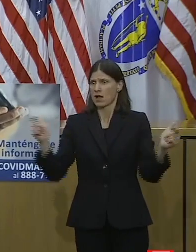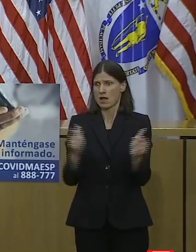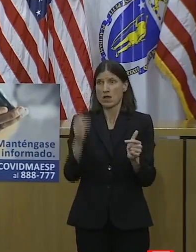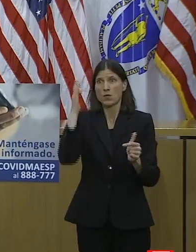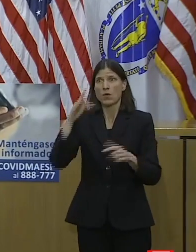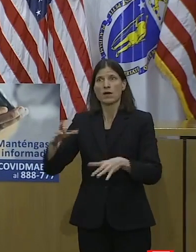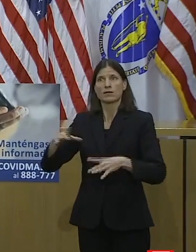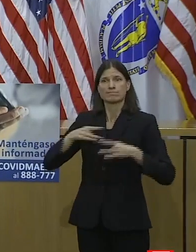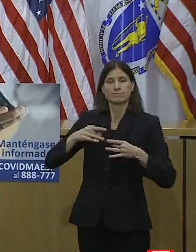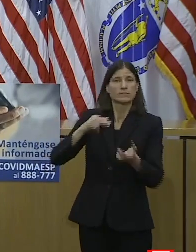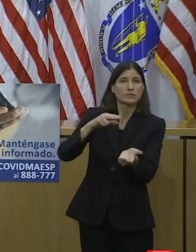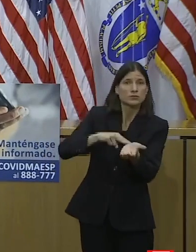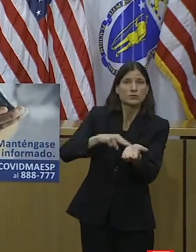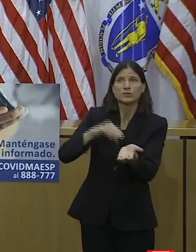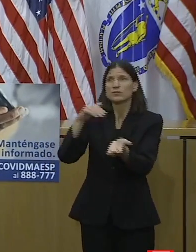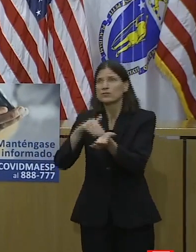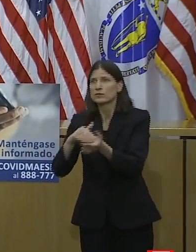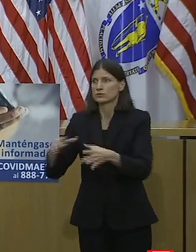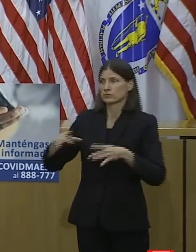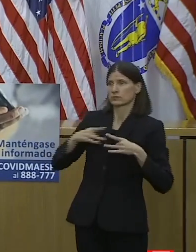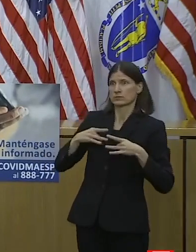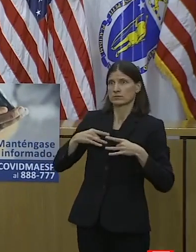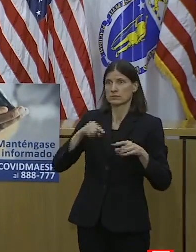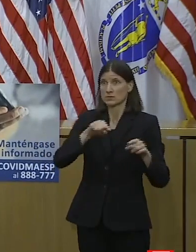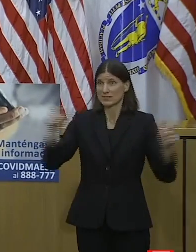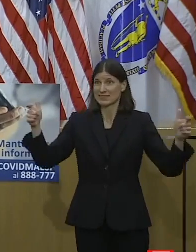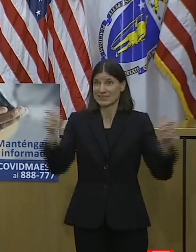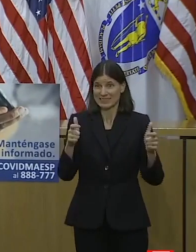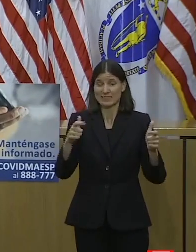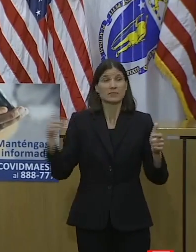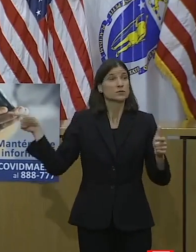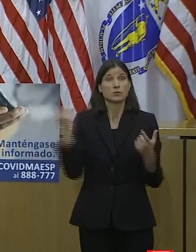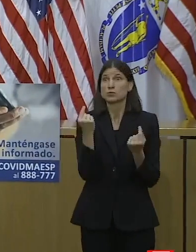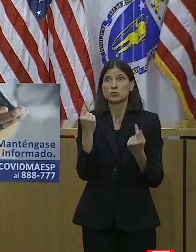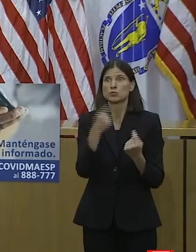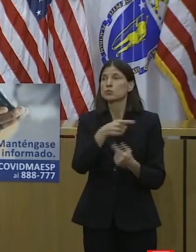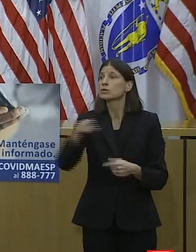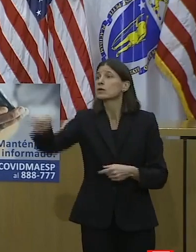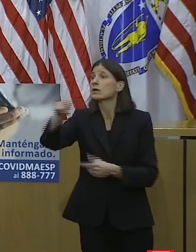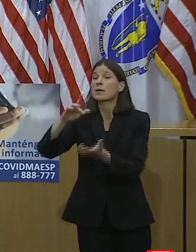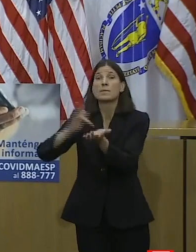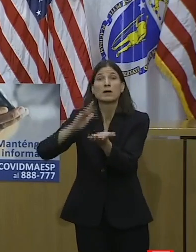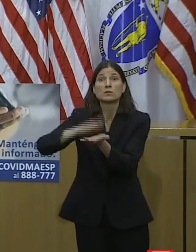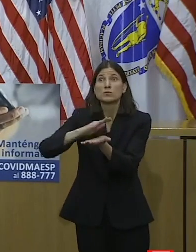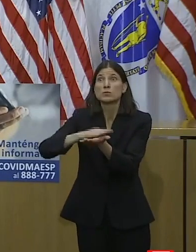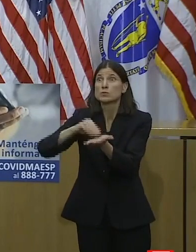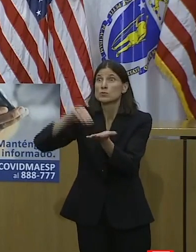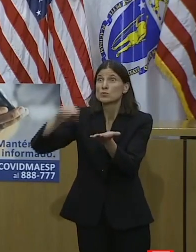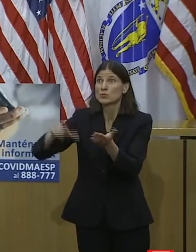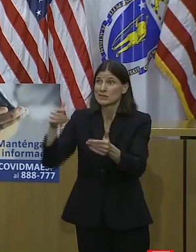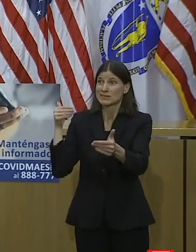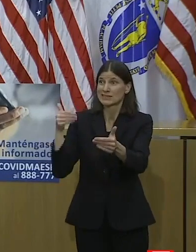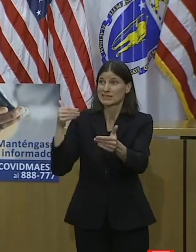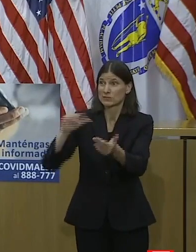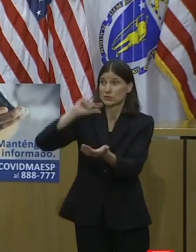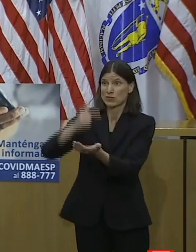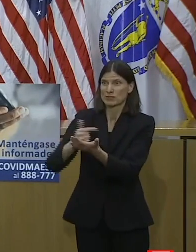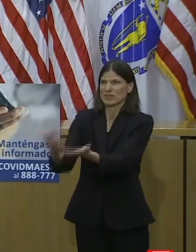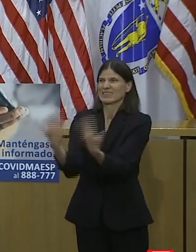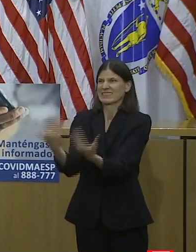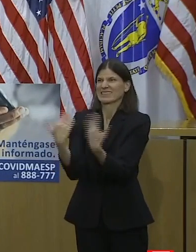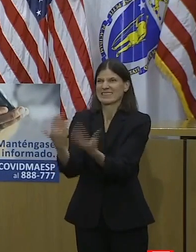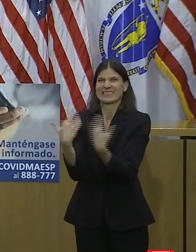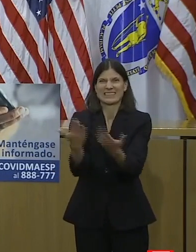working alongside a licensed practitioner, that they would be able to play and participate. We put $800